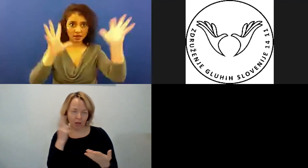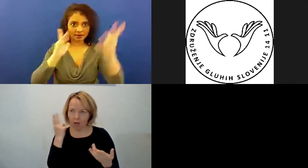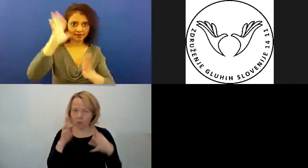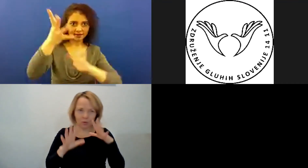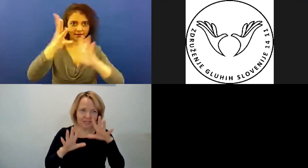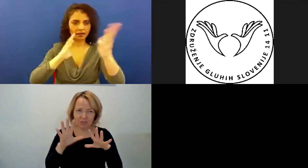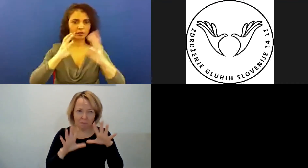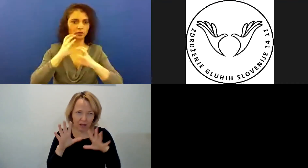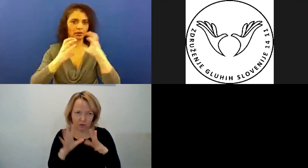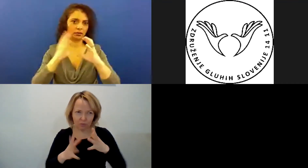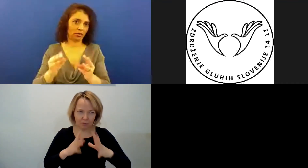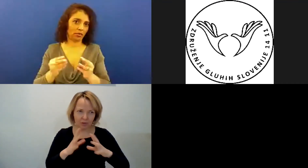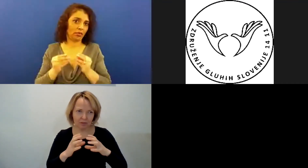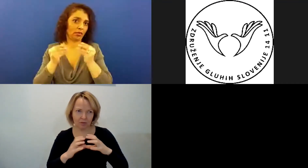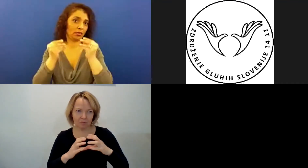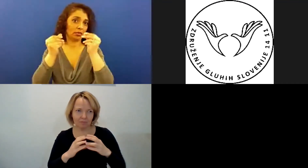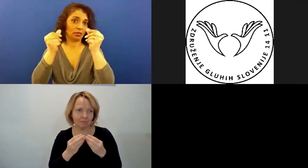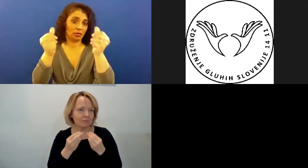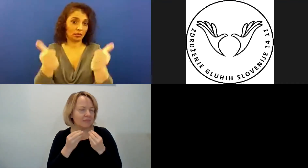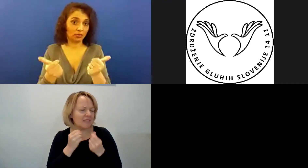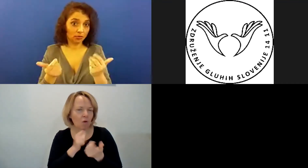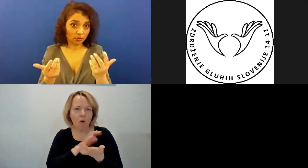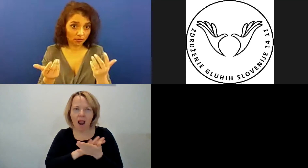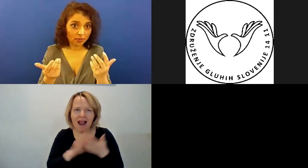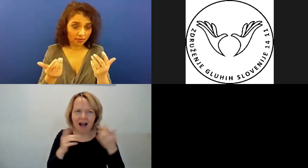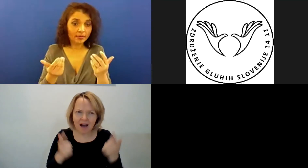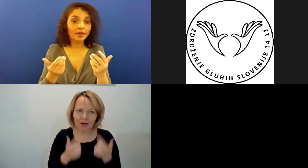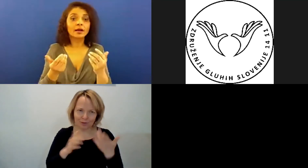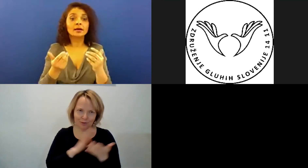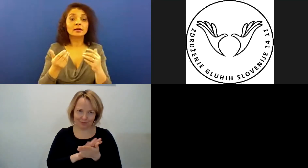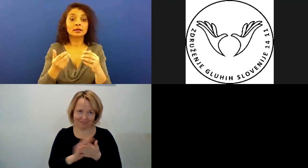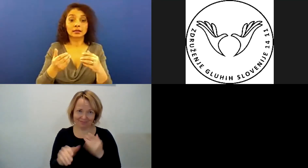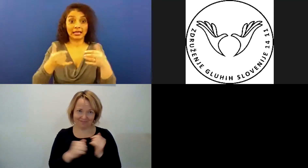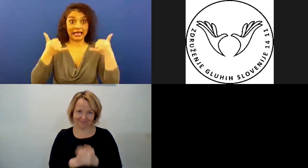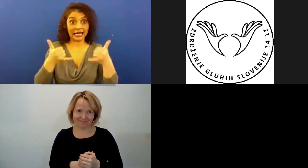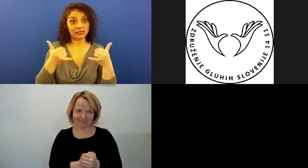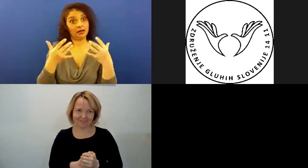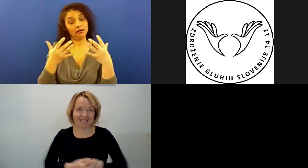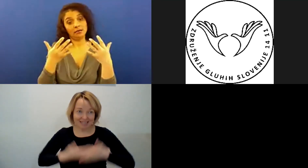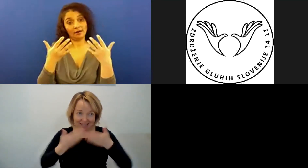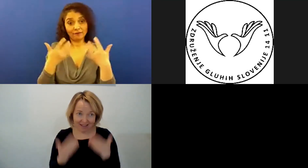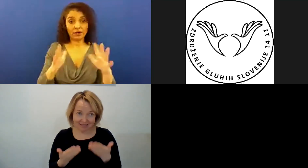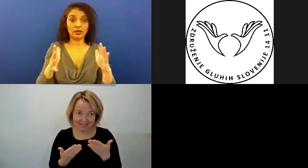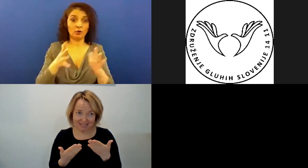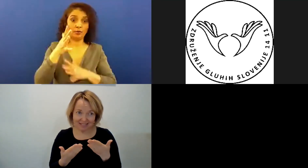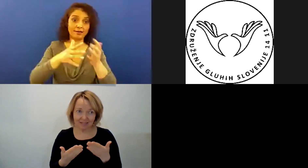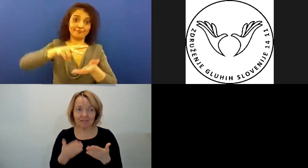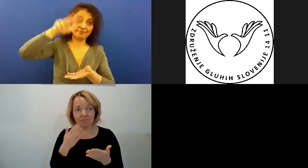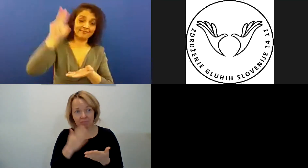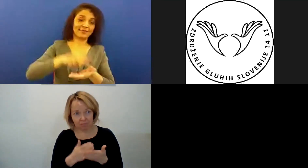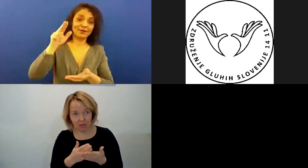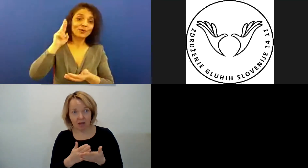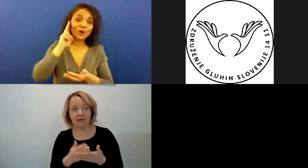gesture form of communication. So there is communication possible, but it's not